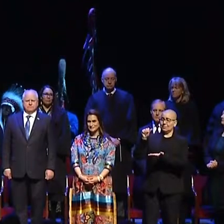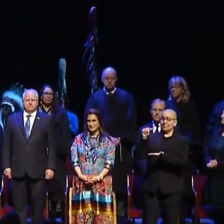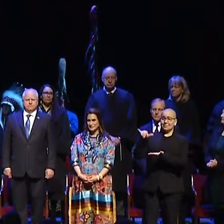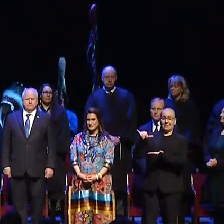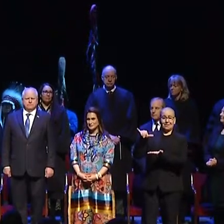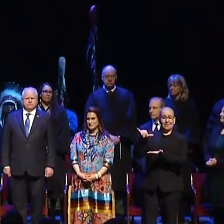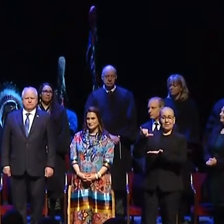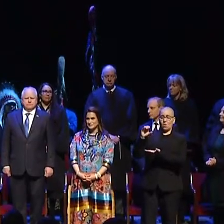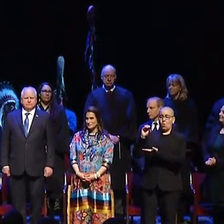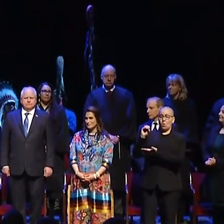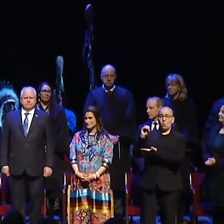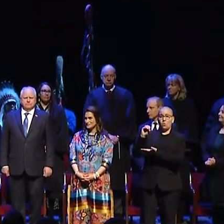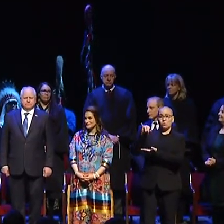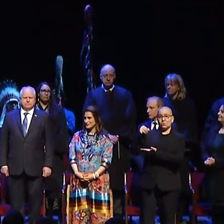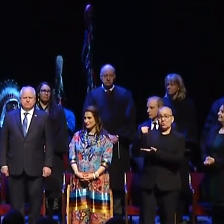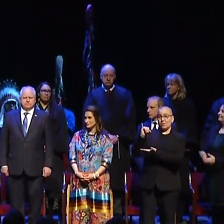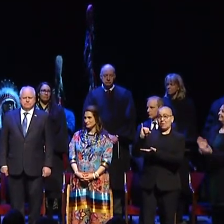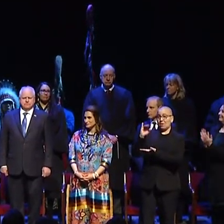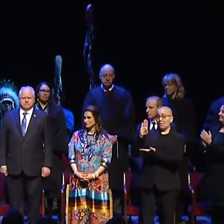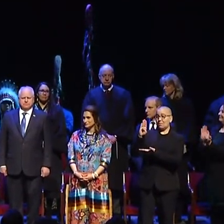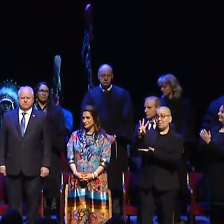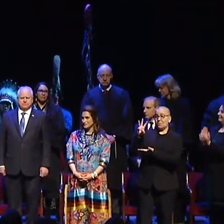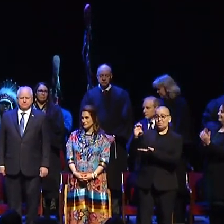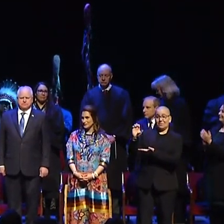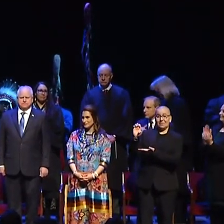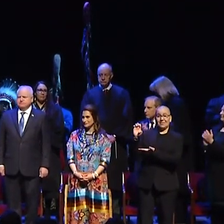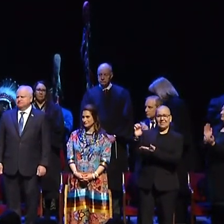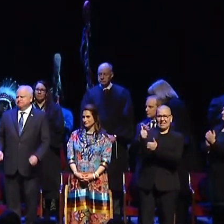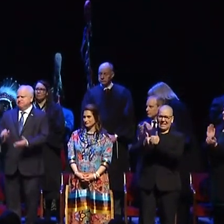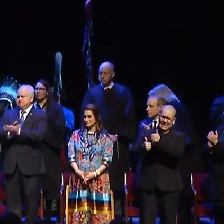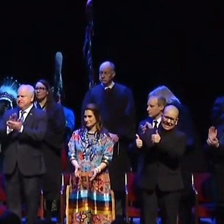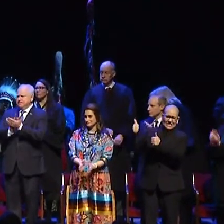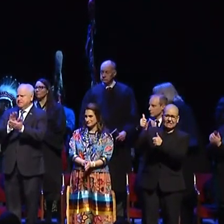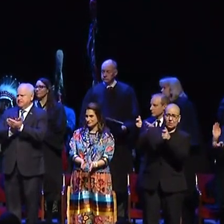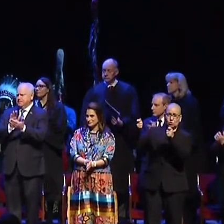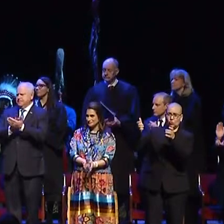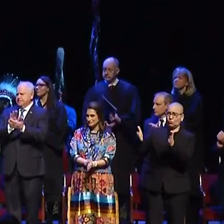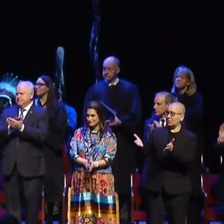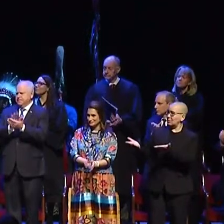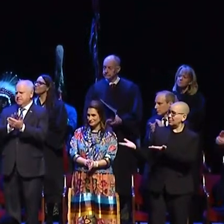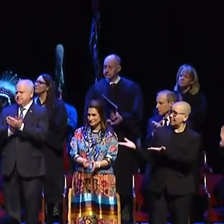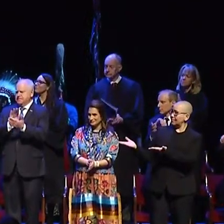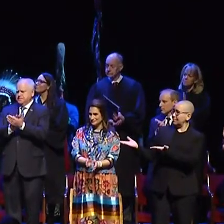Director, Indigenous Peoples Task Force.